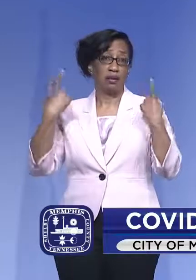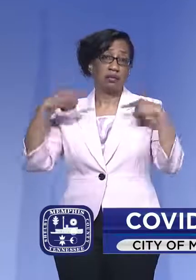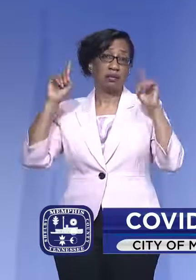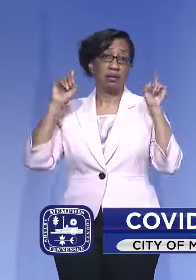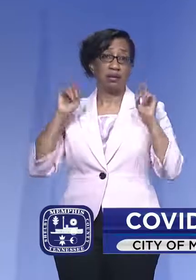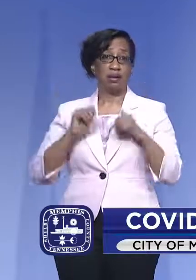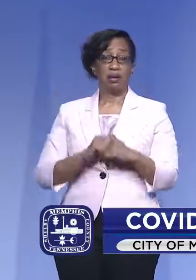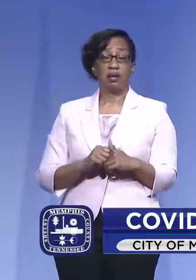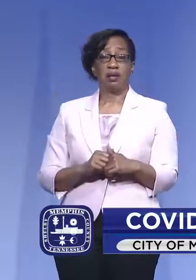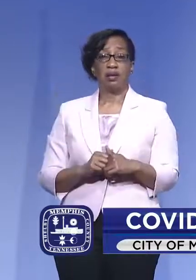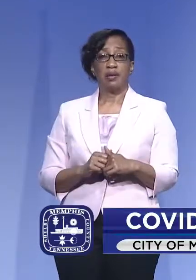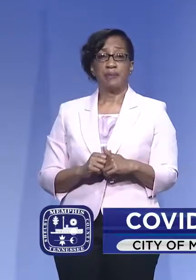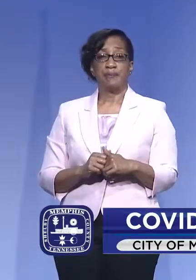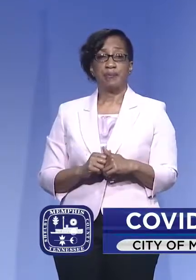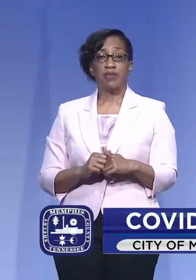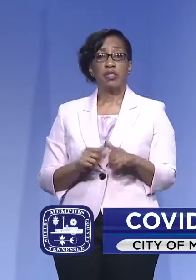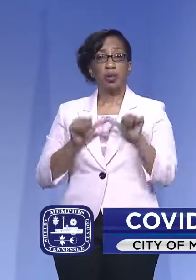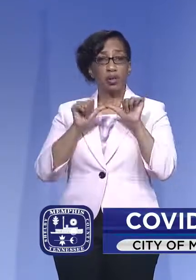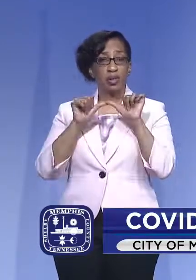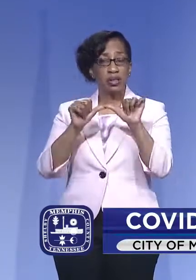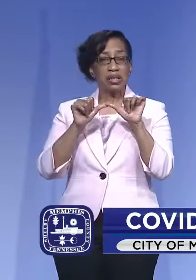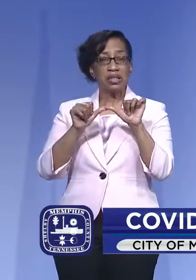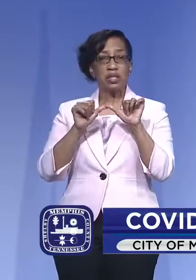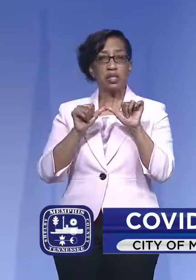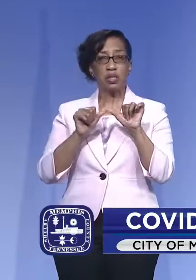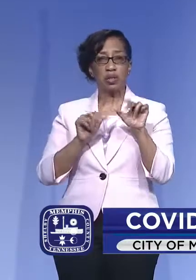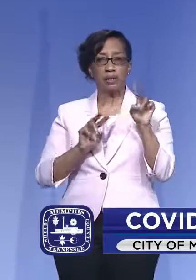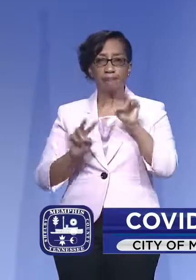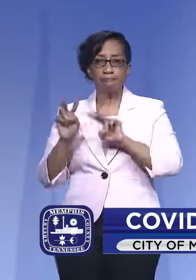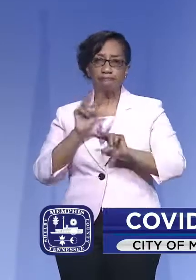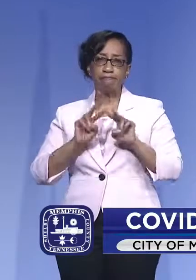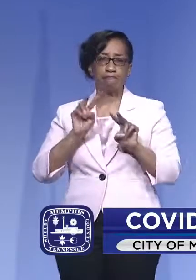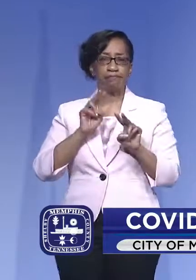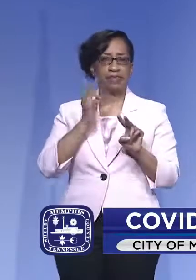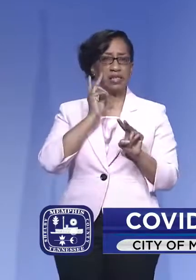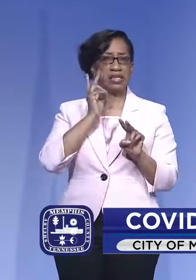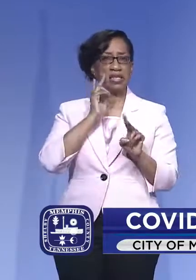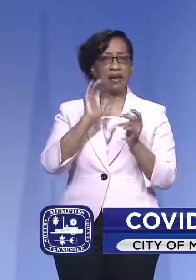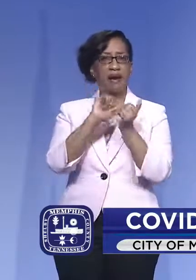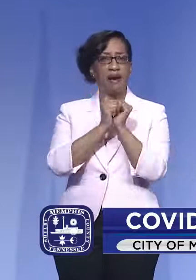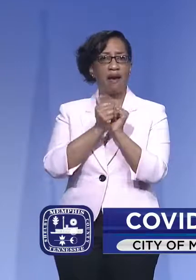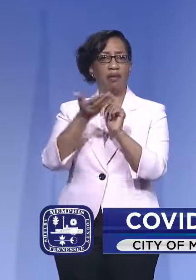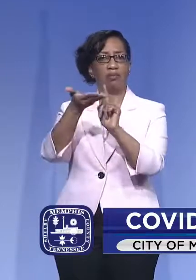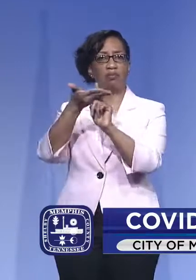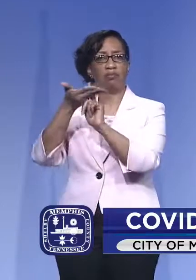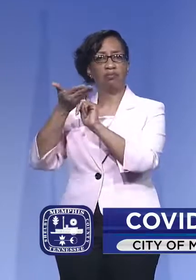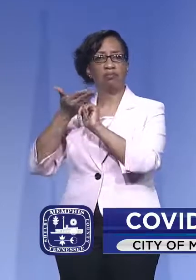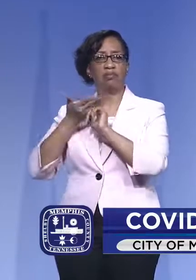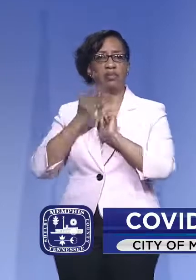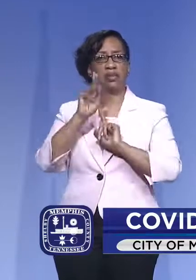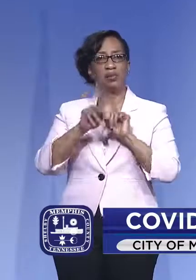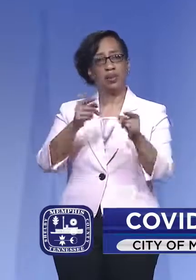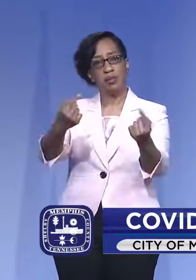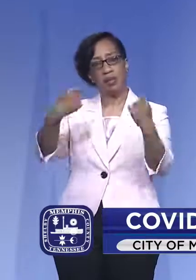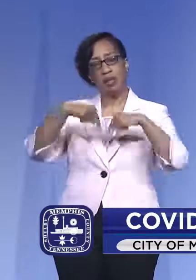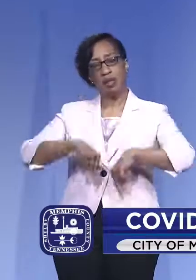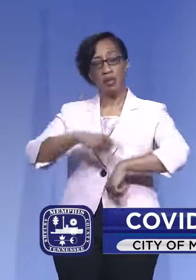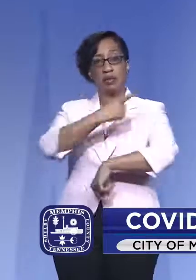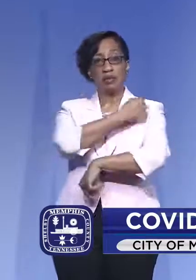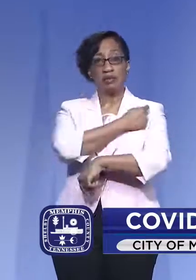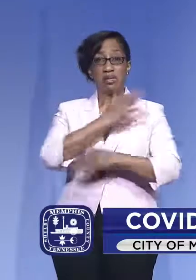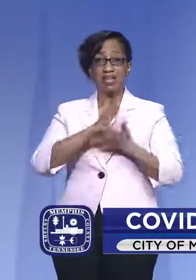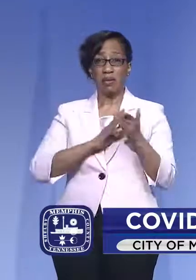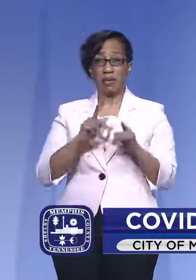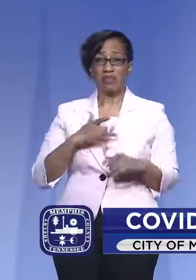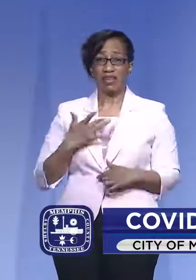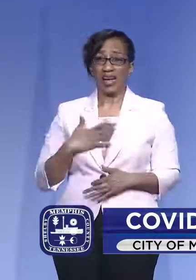the effect. And so we're going to continue to look at opportunities to try to drive some participation in vaccine for those who are hesitant. I